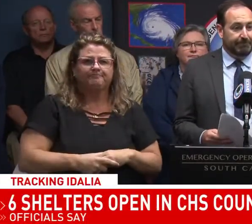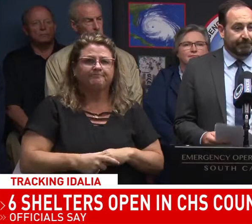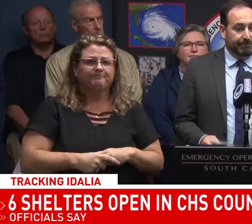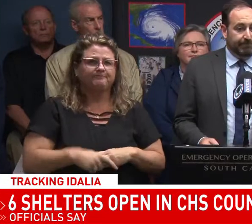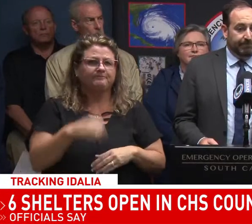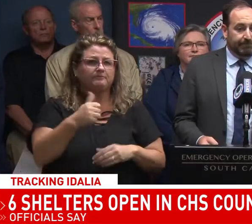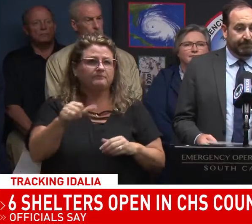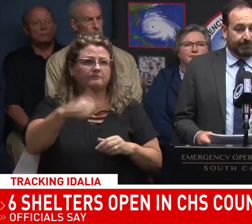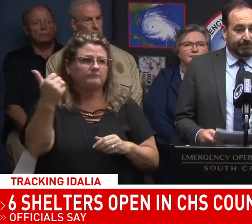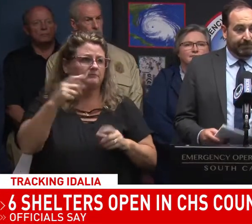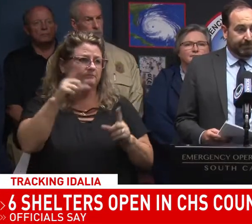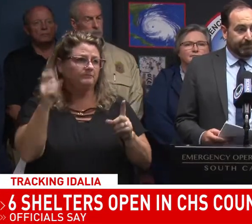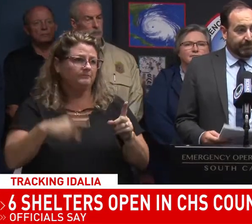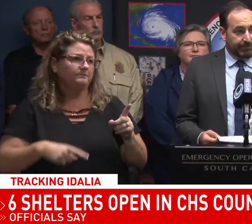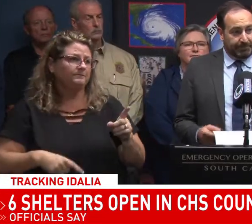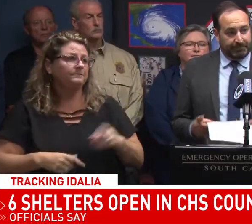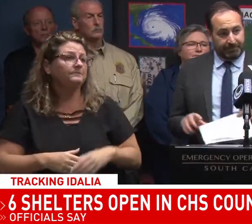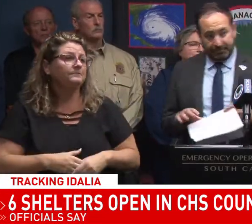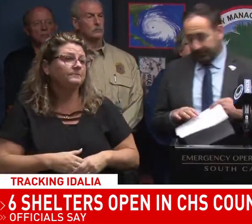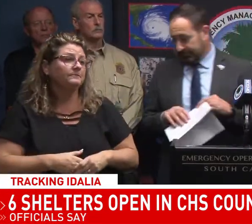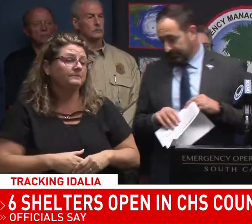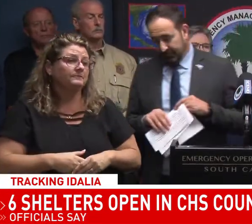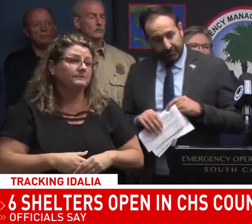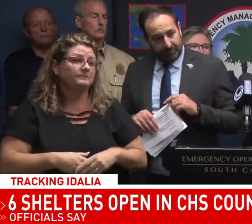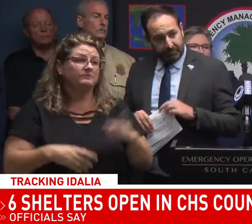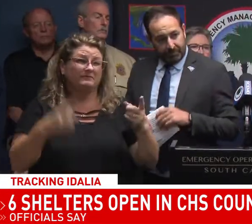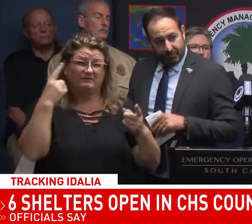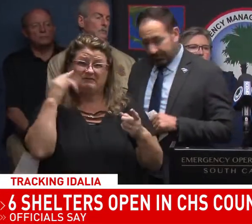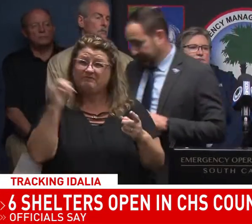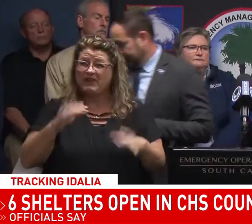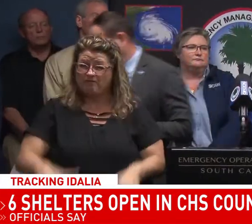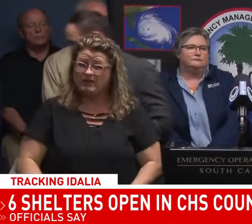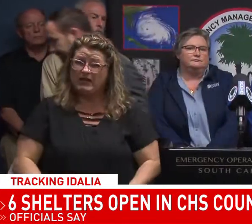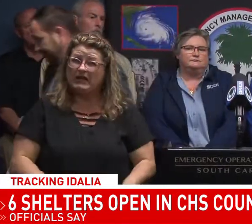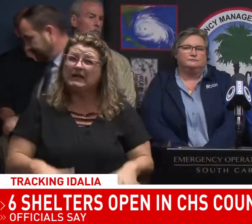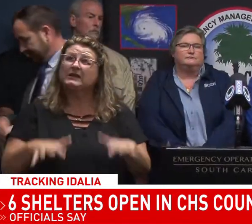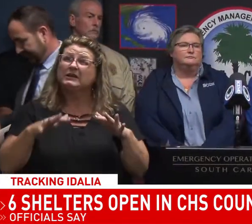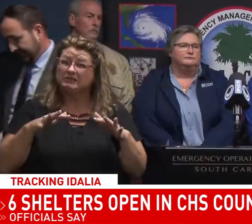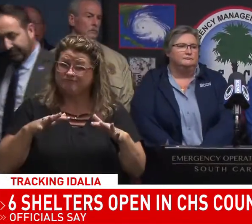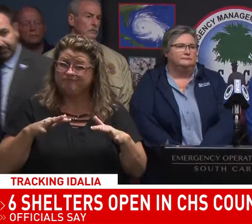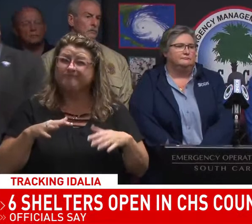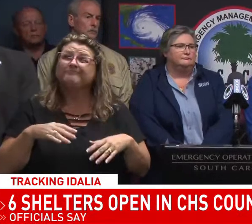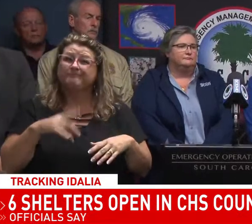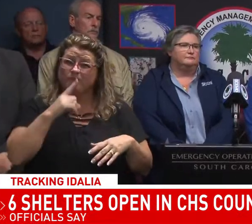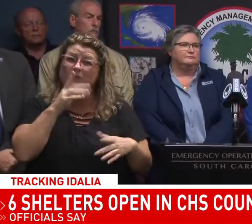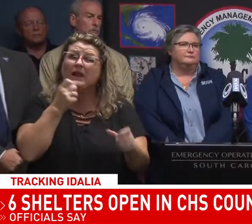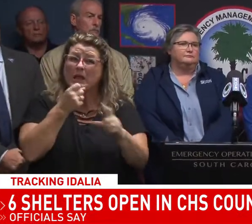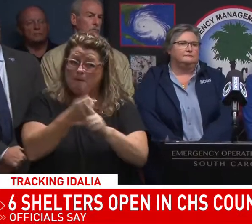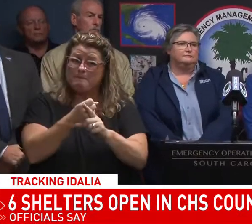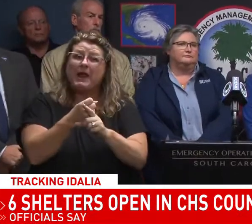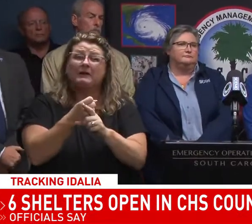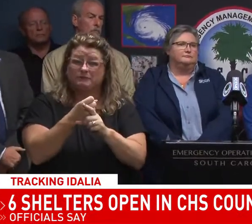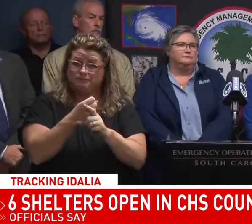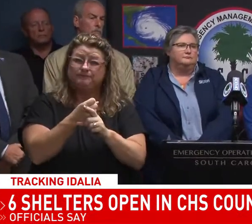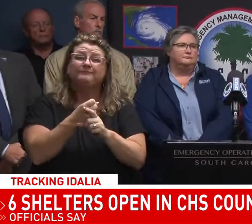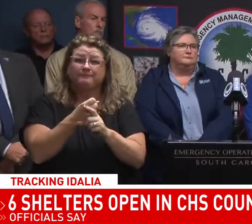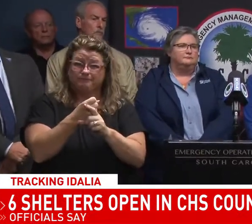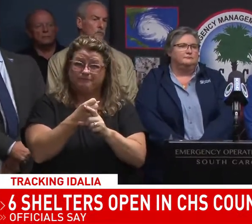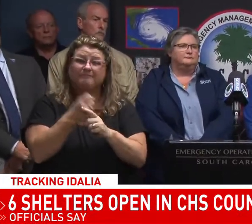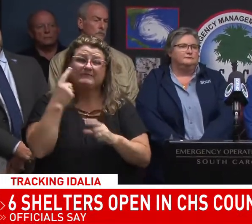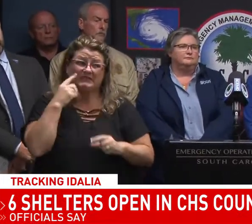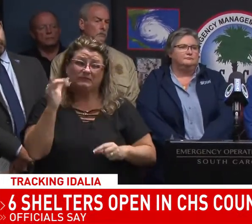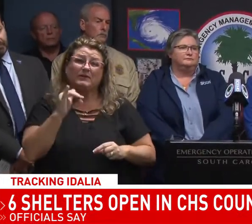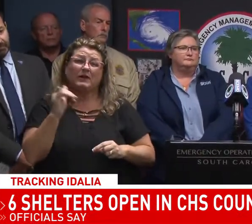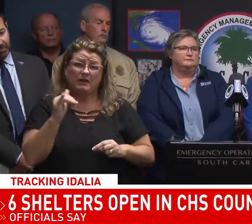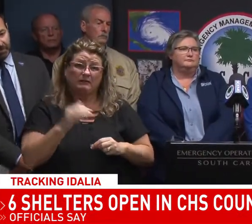Any more questions? Yes. It sounds like flooding is one of probably the top impact the state should expect to see from this storm.